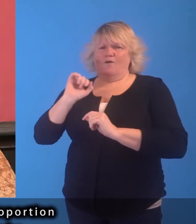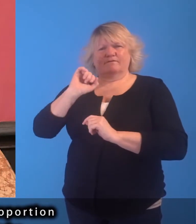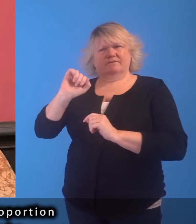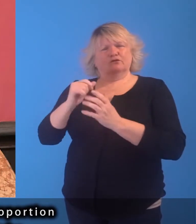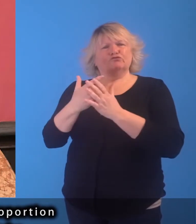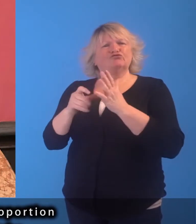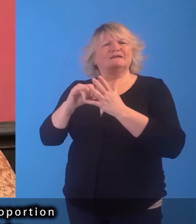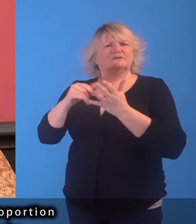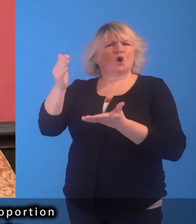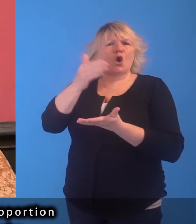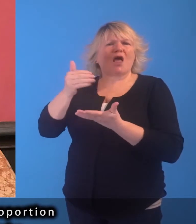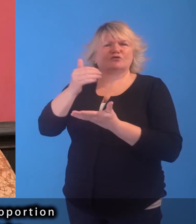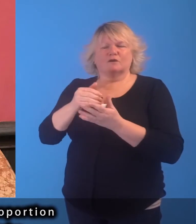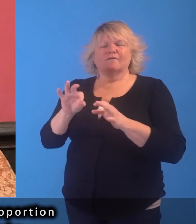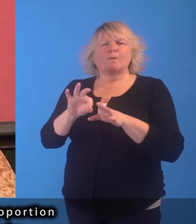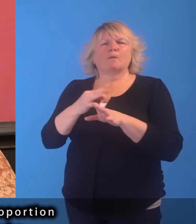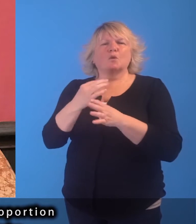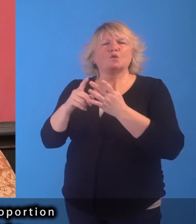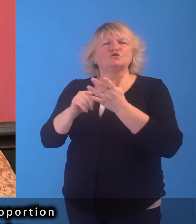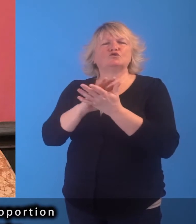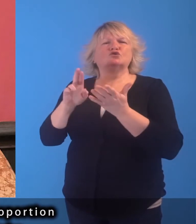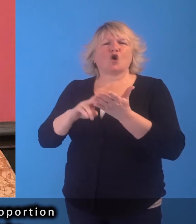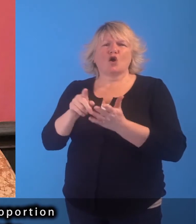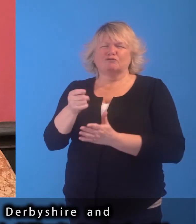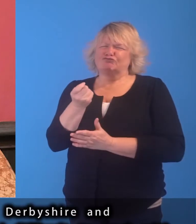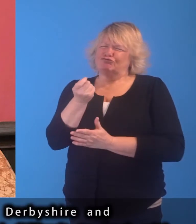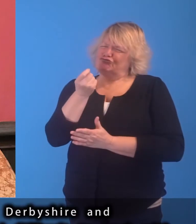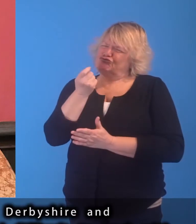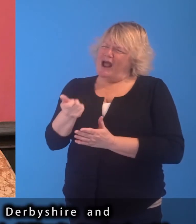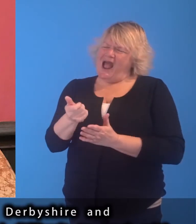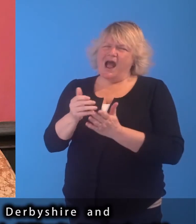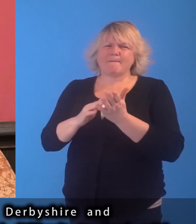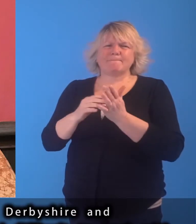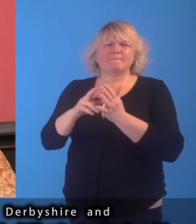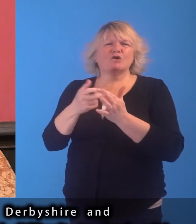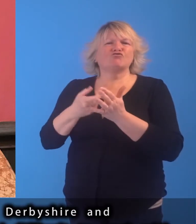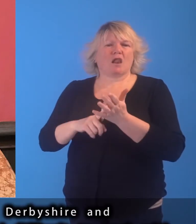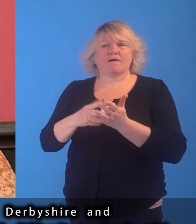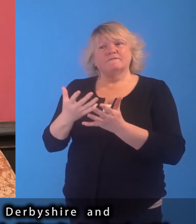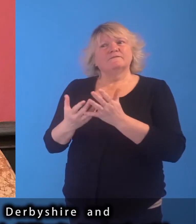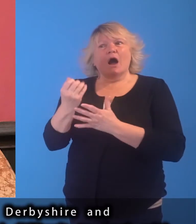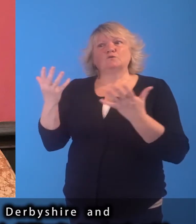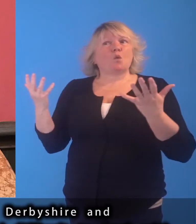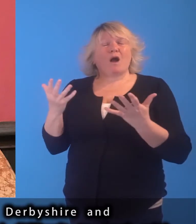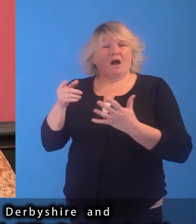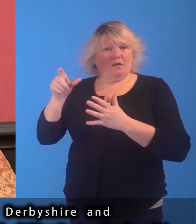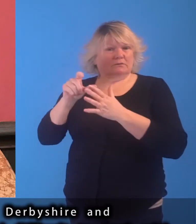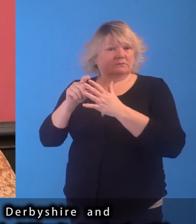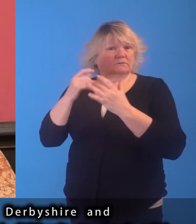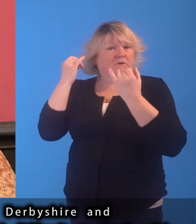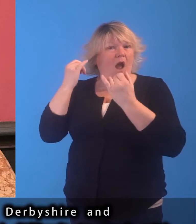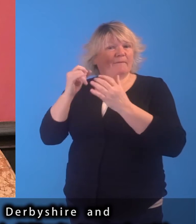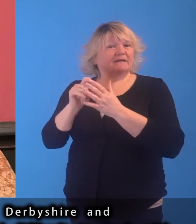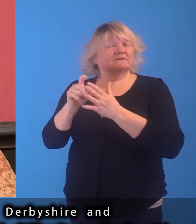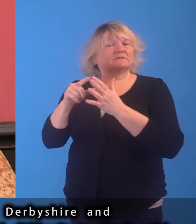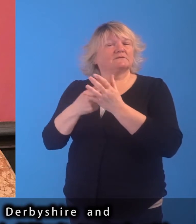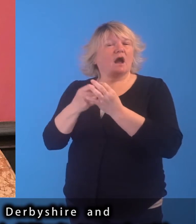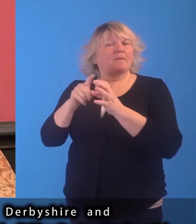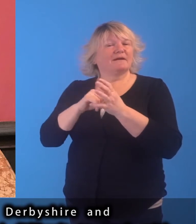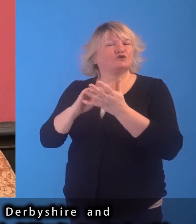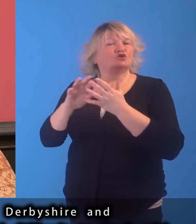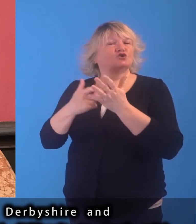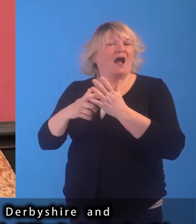inlaid marble. This table is thought to date